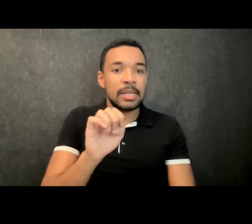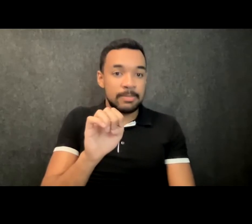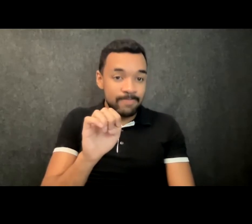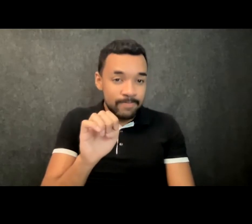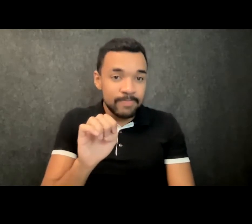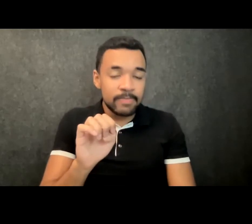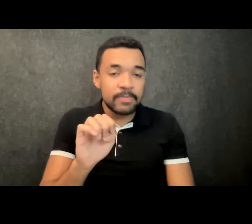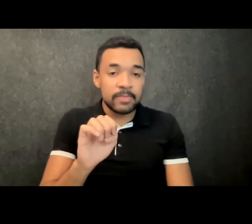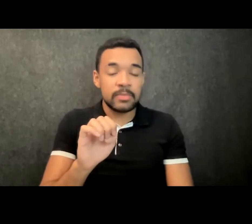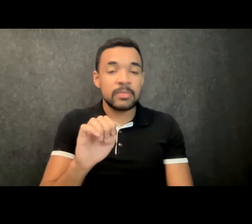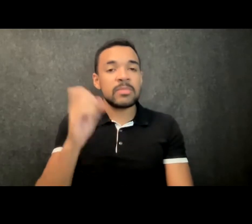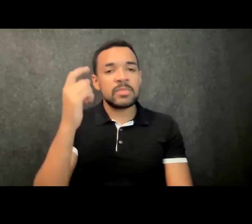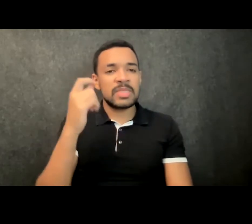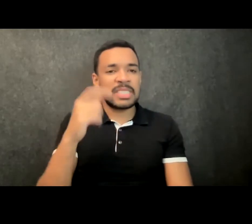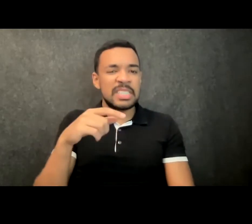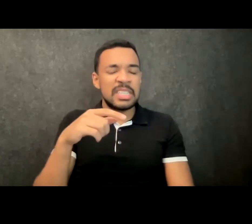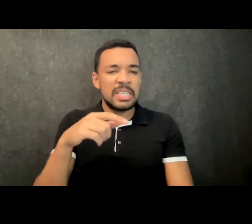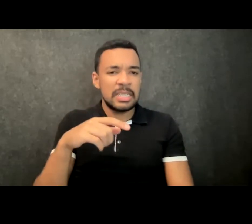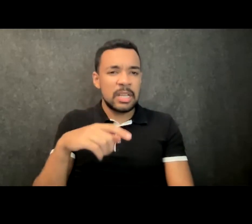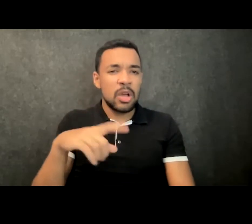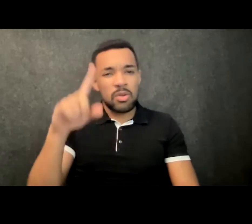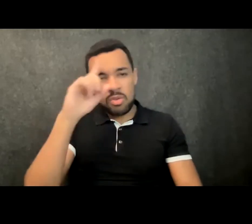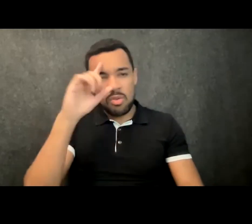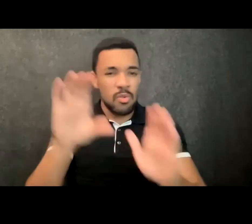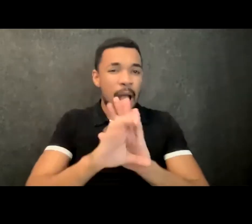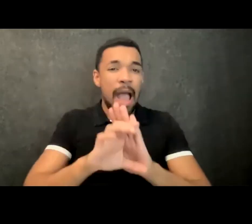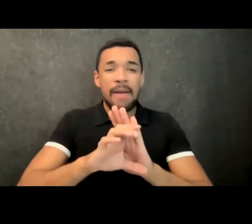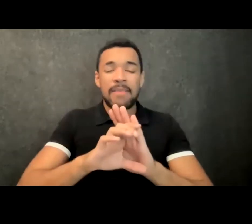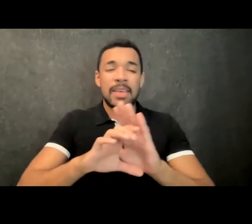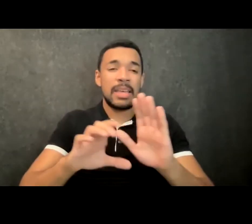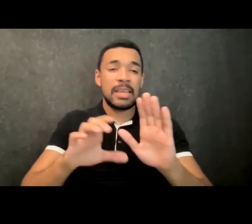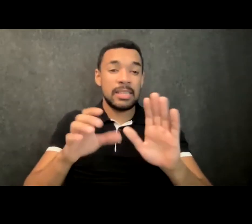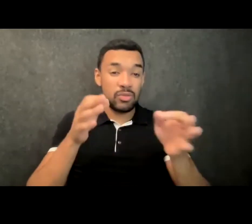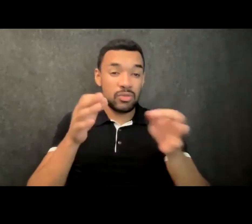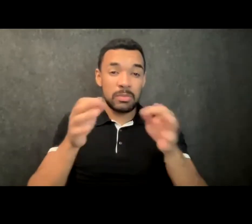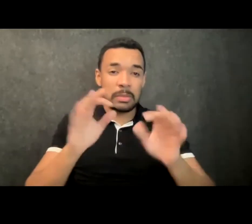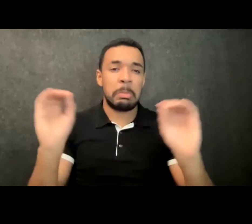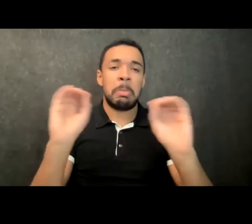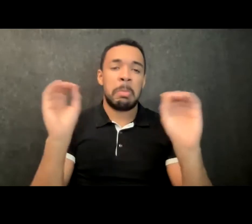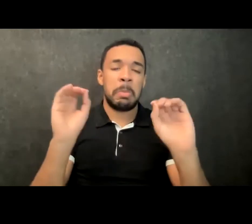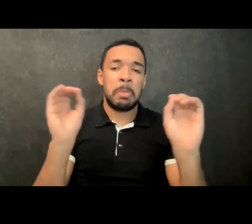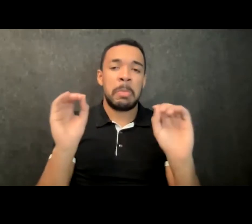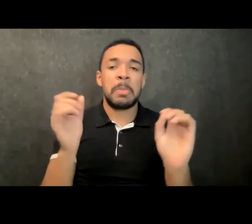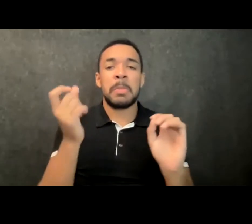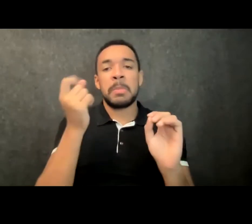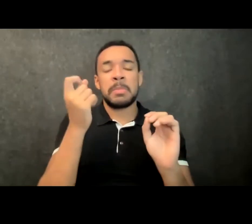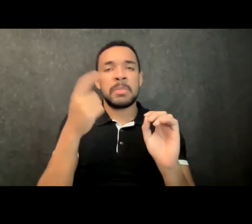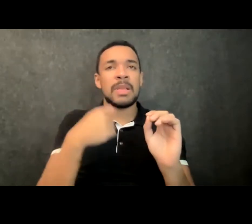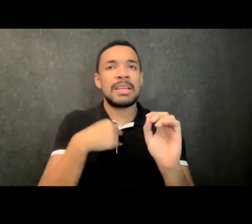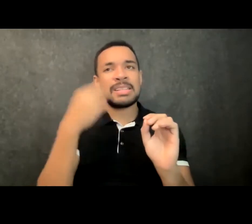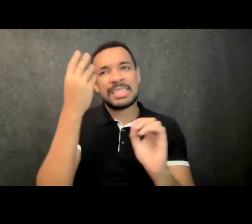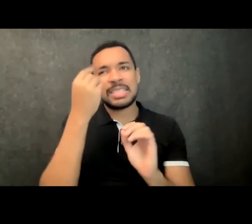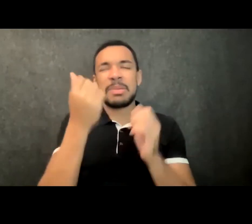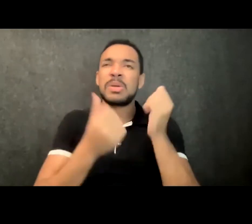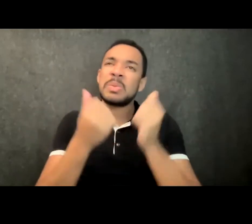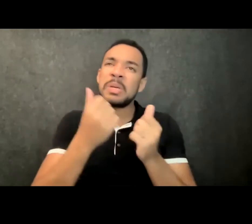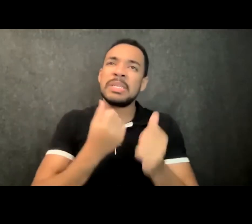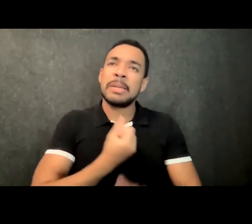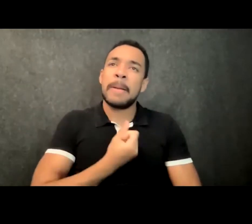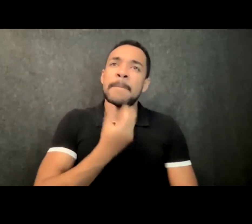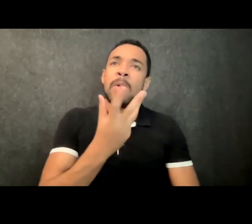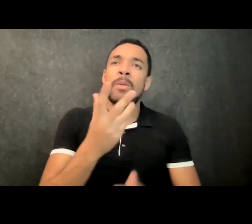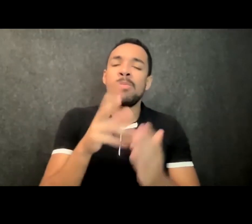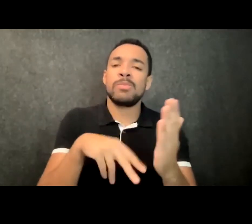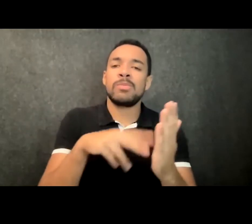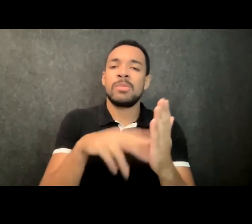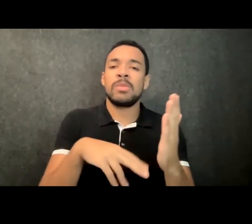There are no graphic descriptions though. And when I was thinking about what to read, in the past couple